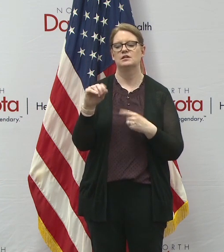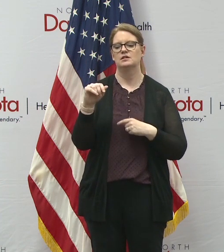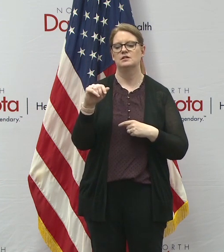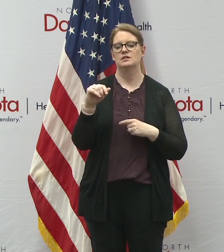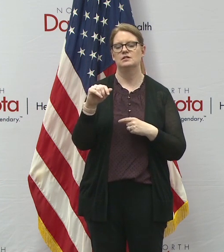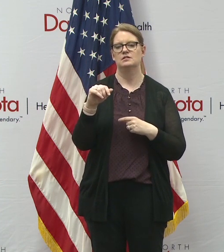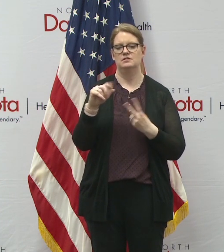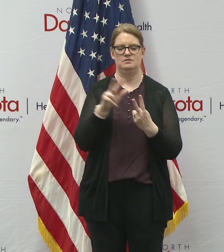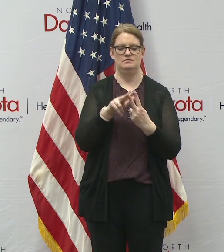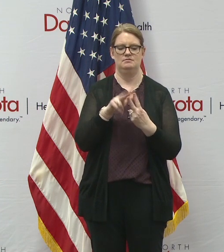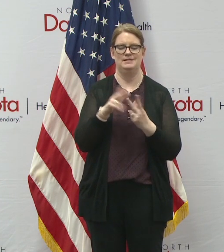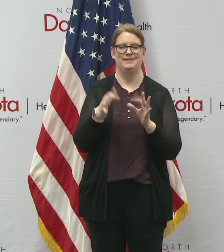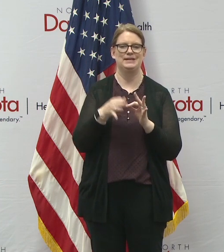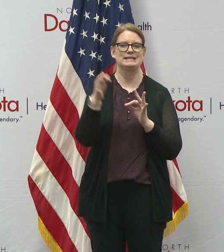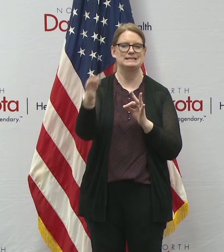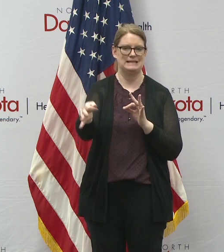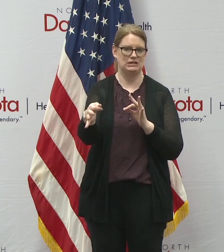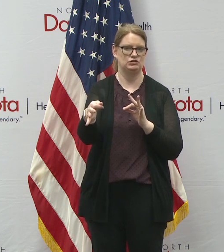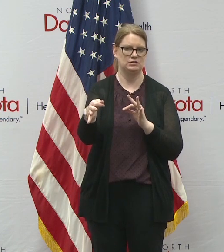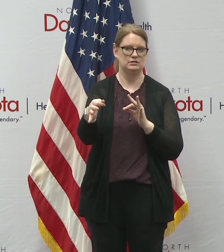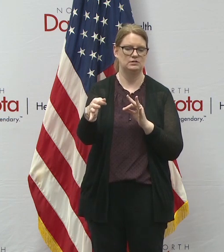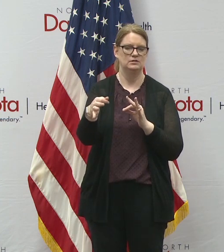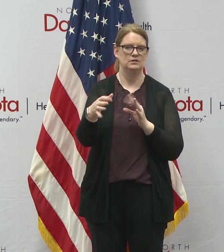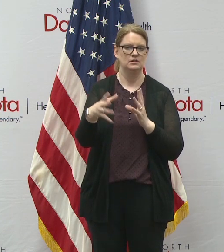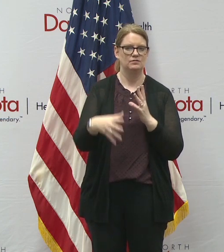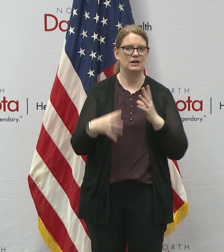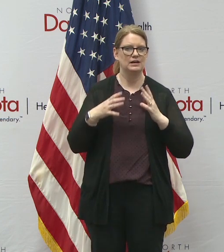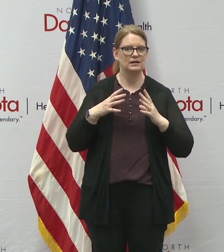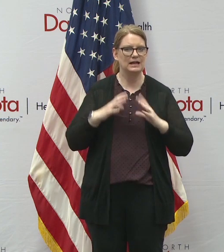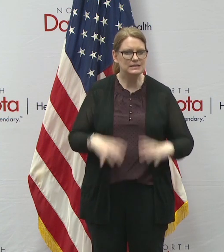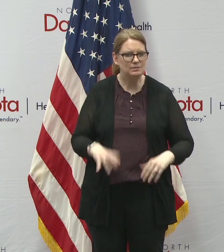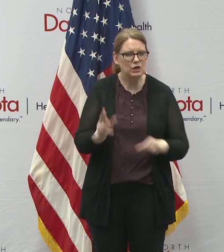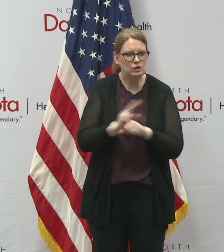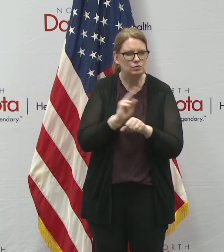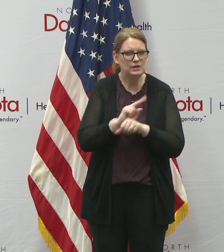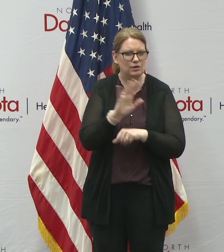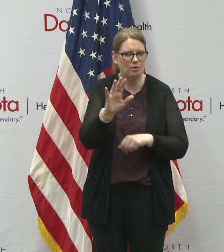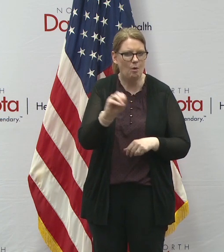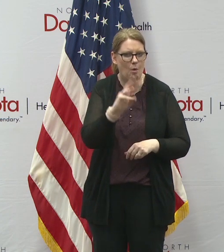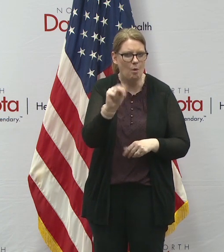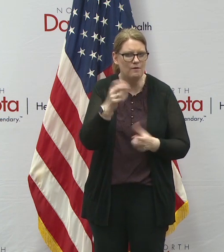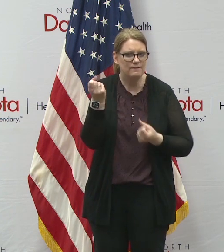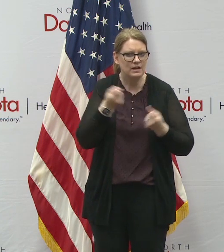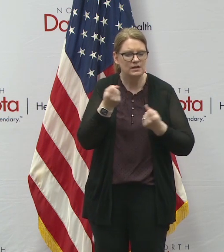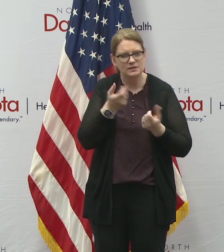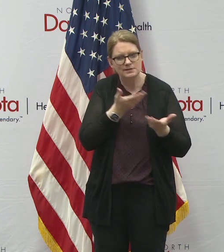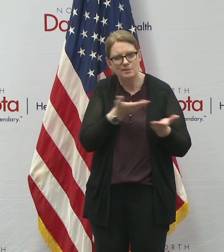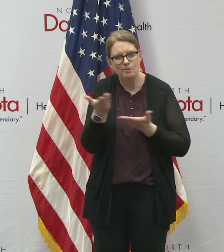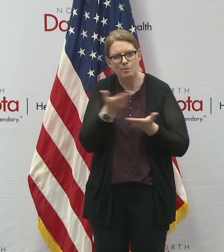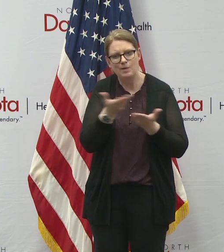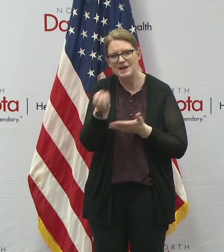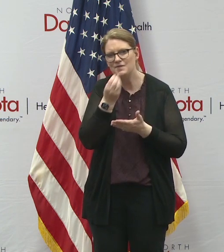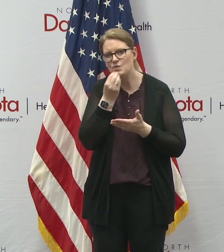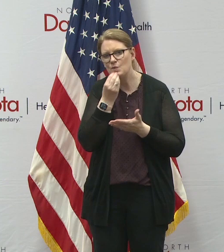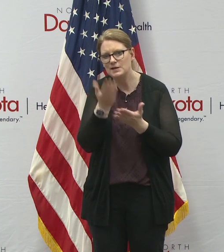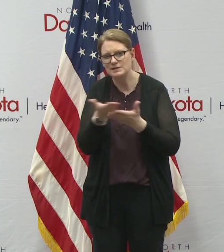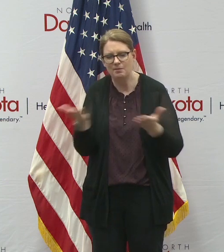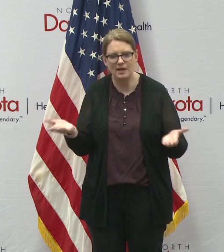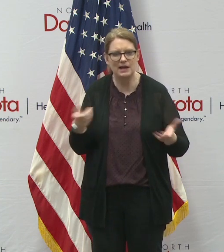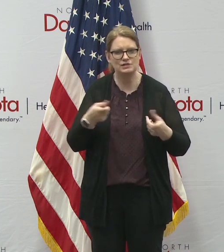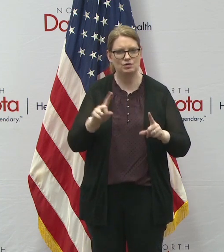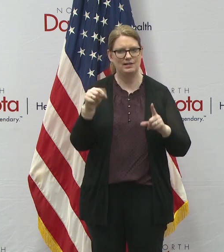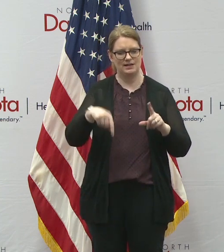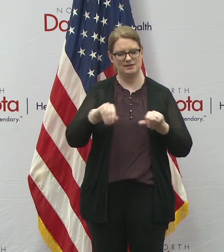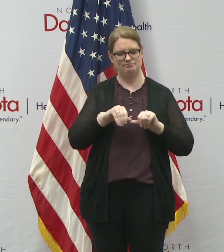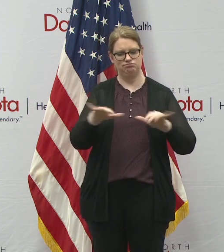comes on the heels of extensions of coverage for customers that were using their personal vehicles to deliver food and supplies during the pandemic. But you can find